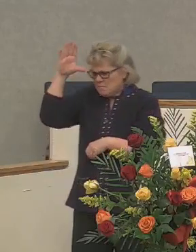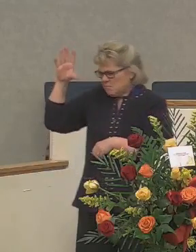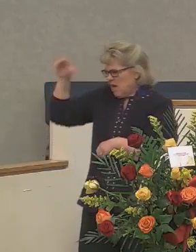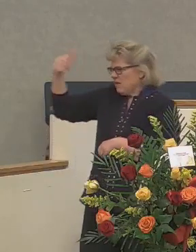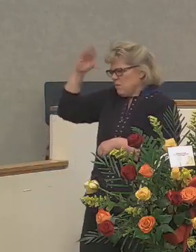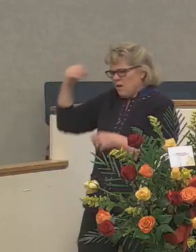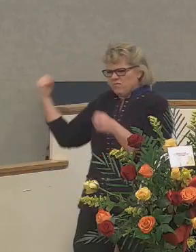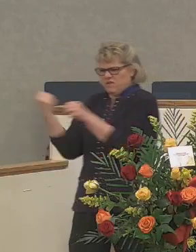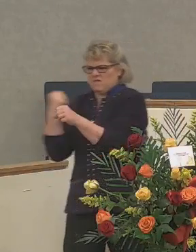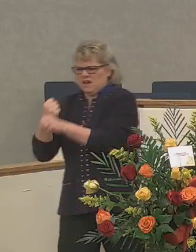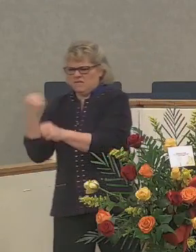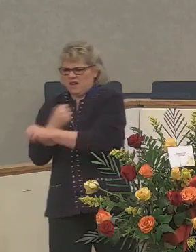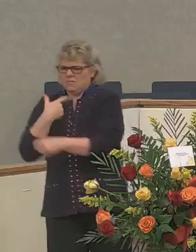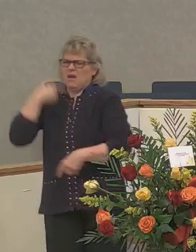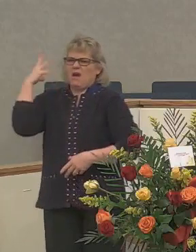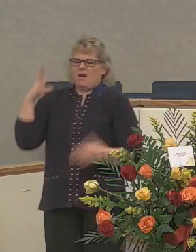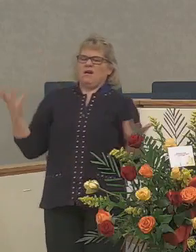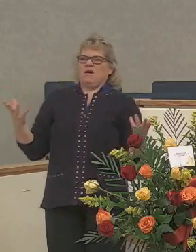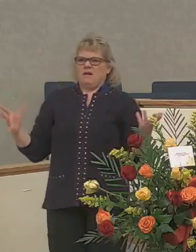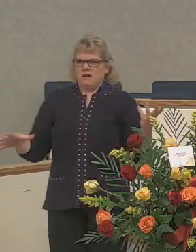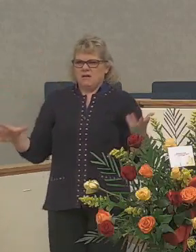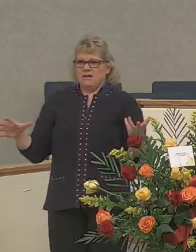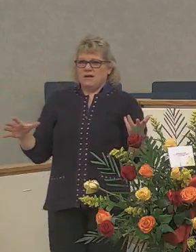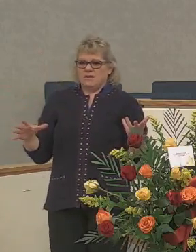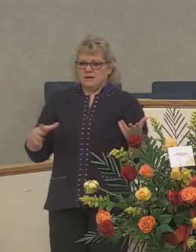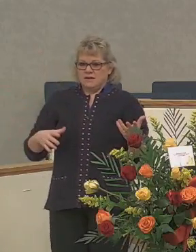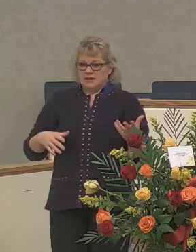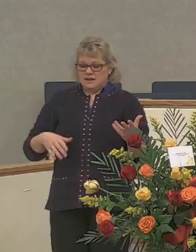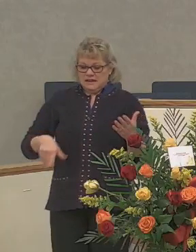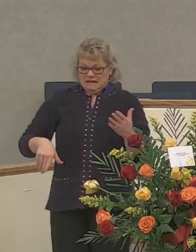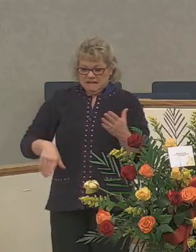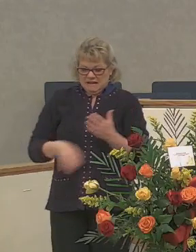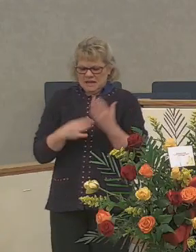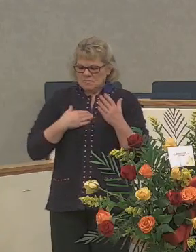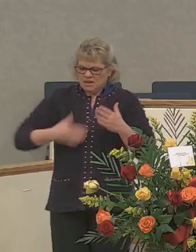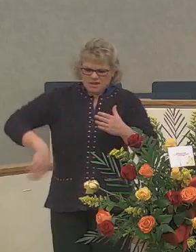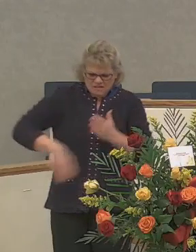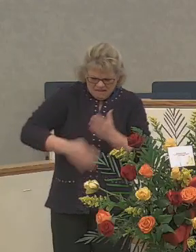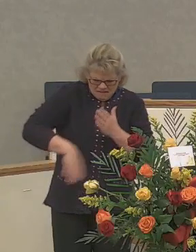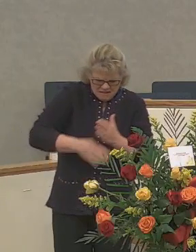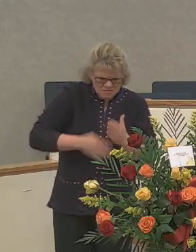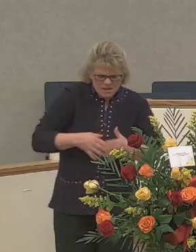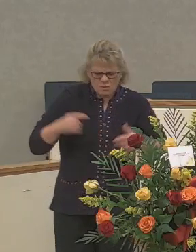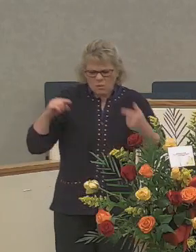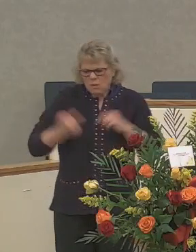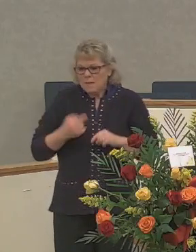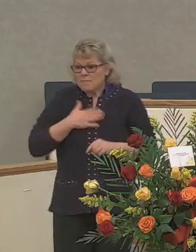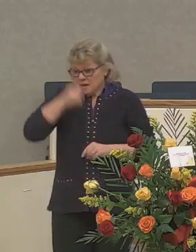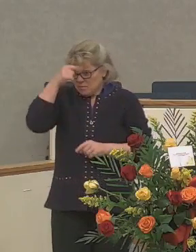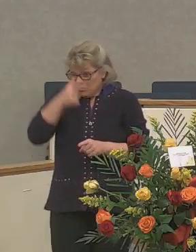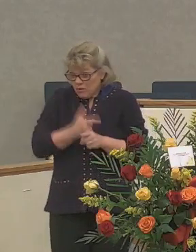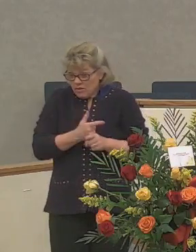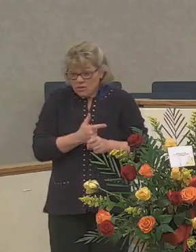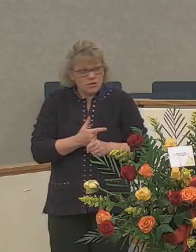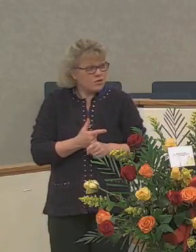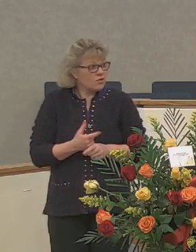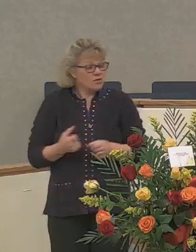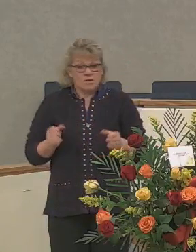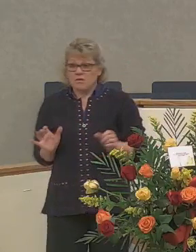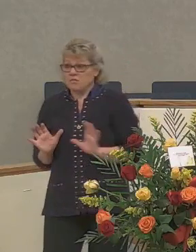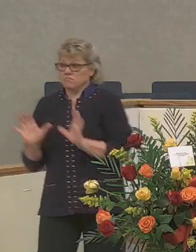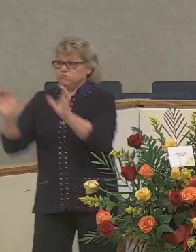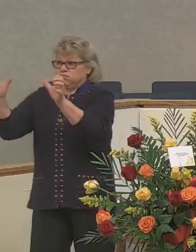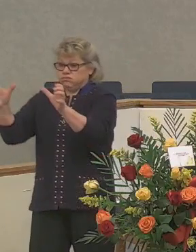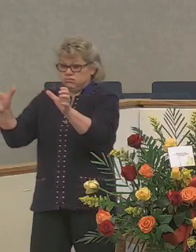at 64th Park in Harvard, and he kicked me and beat me up real badly, and my brother took him the next day, rammed him up against